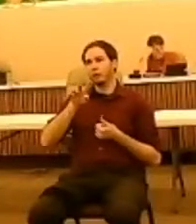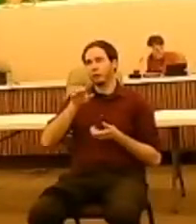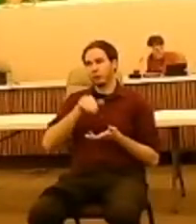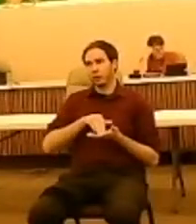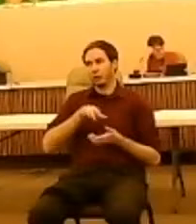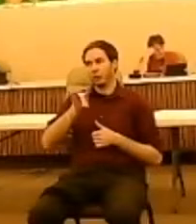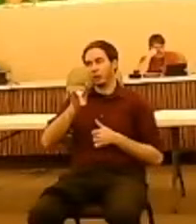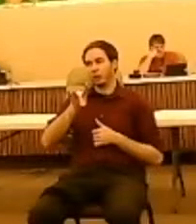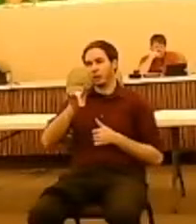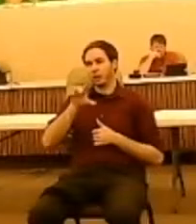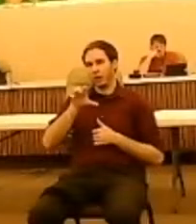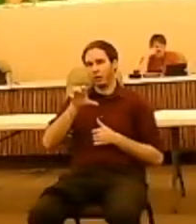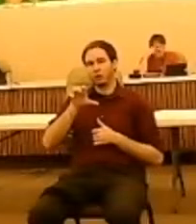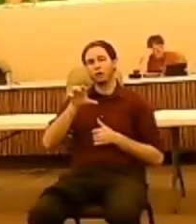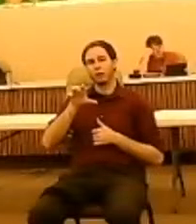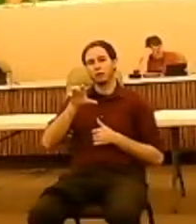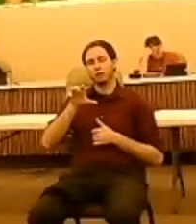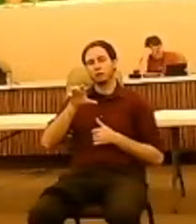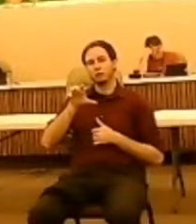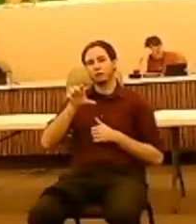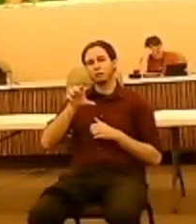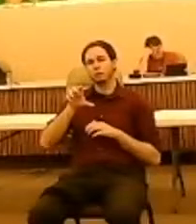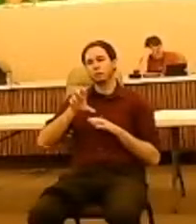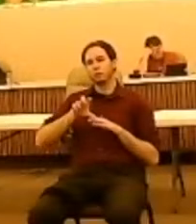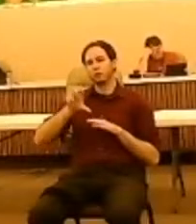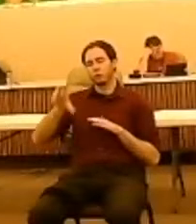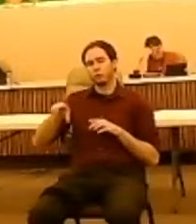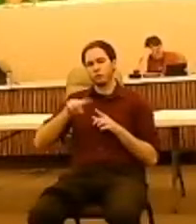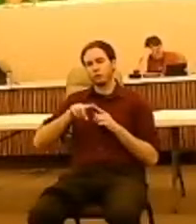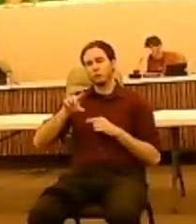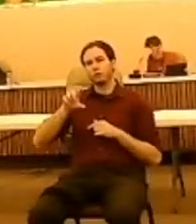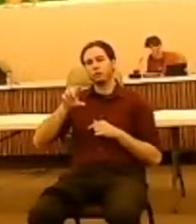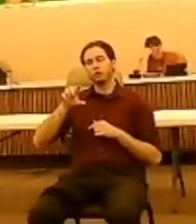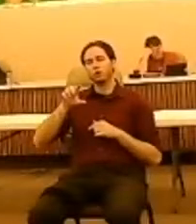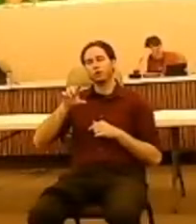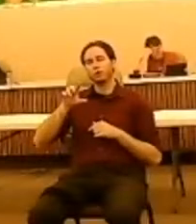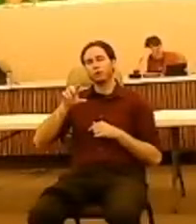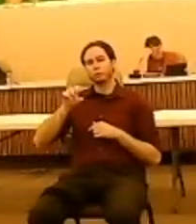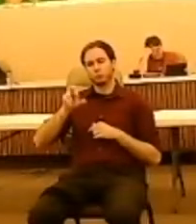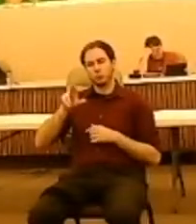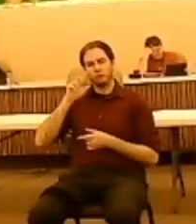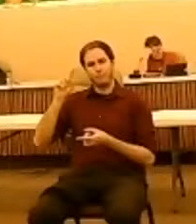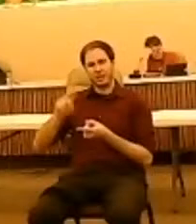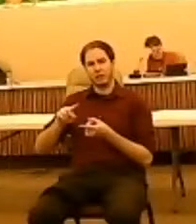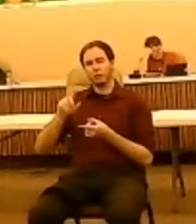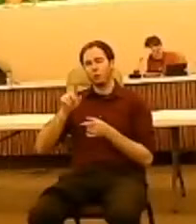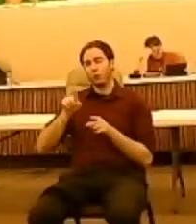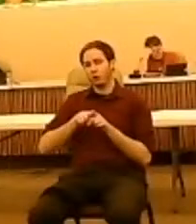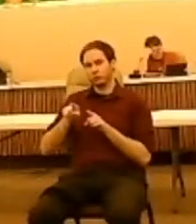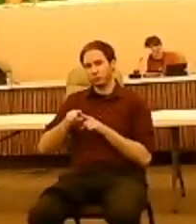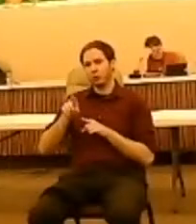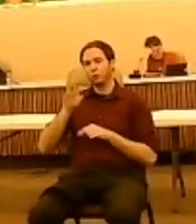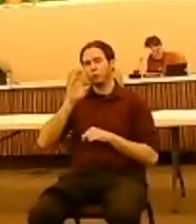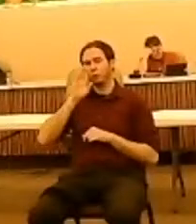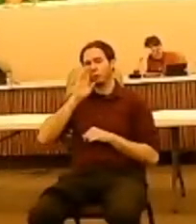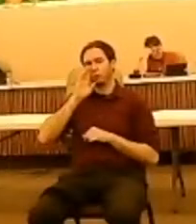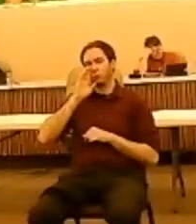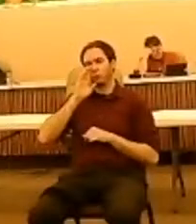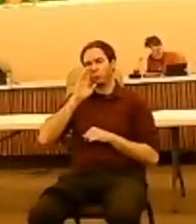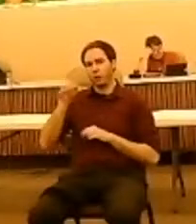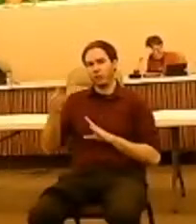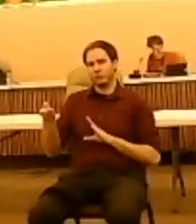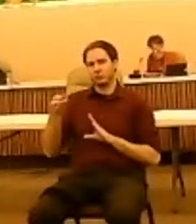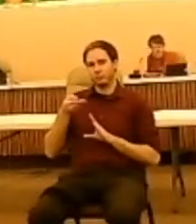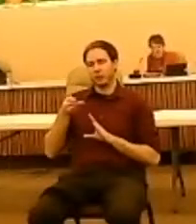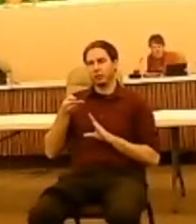$124,800 towards the East River Road corridor seeker mitigation. It also notes that as they